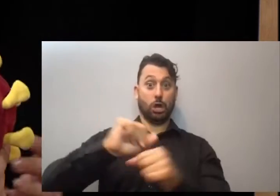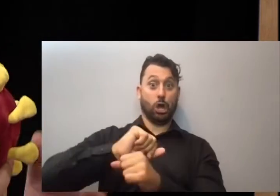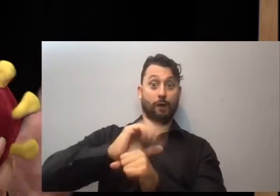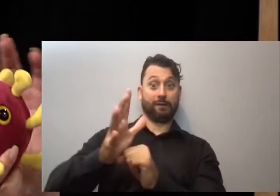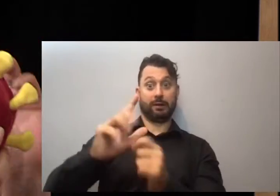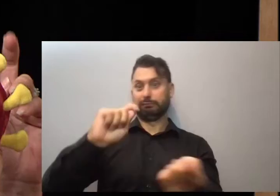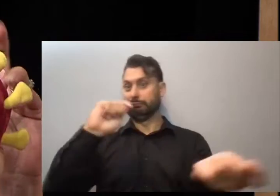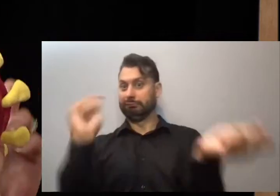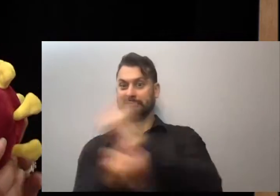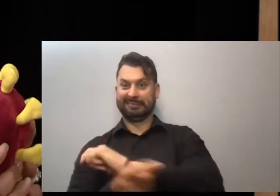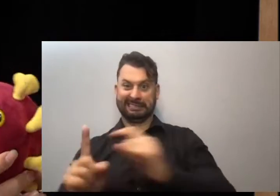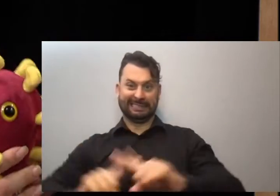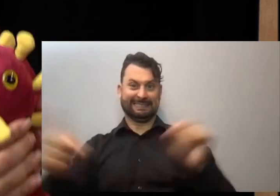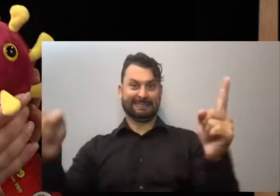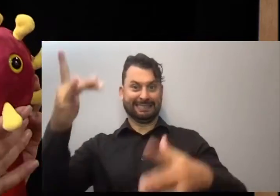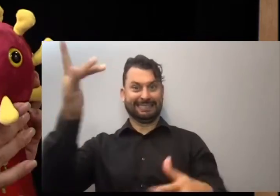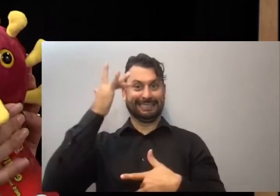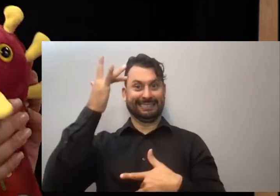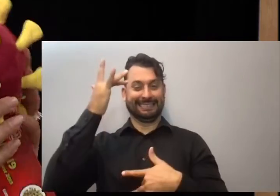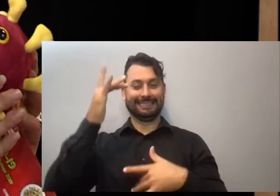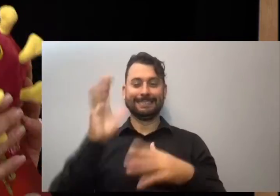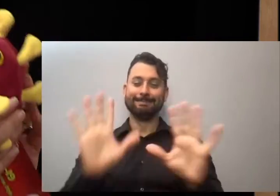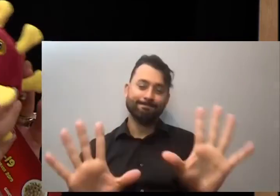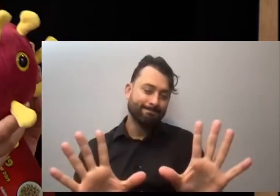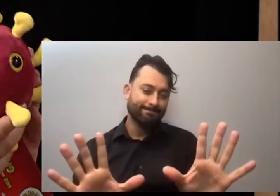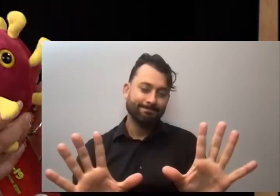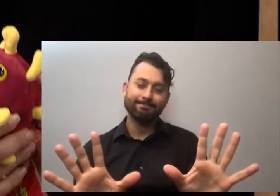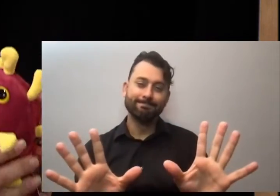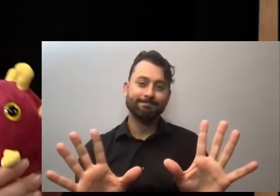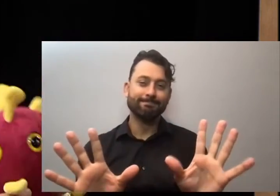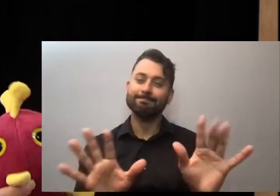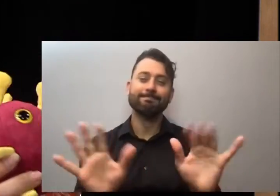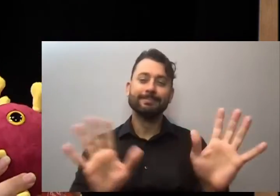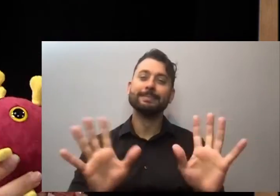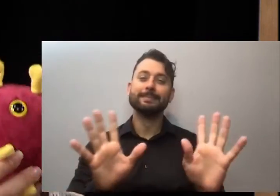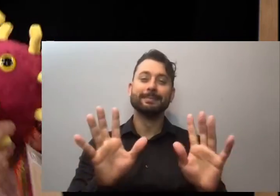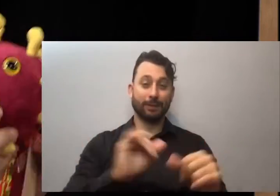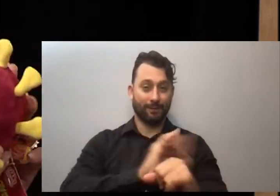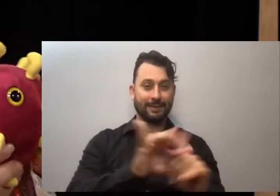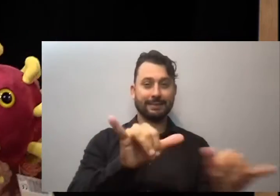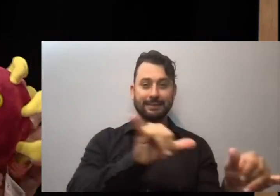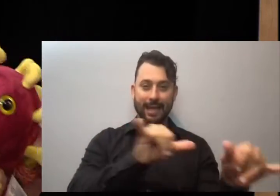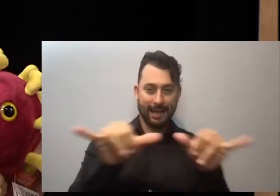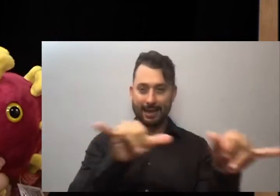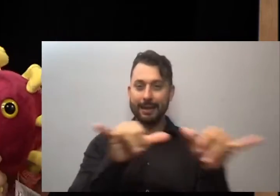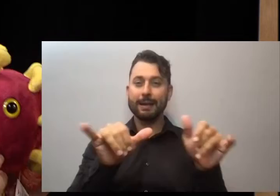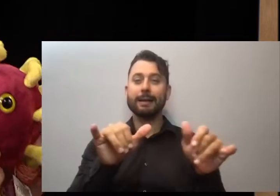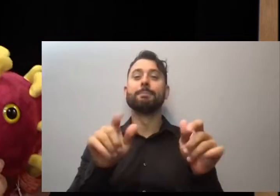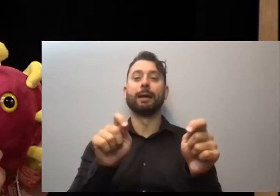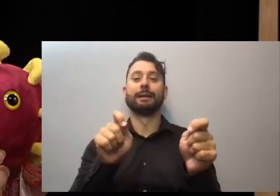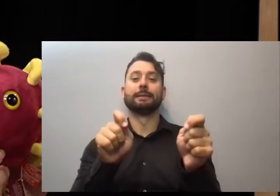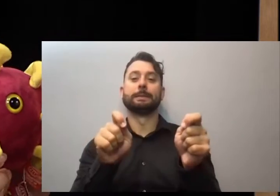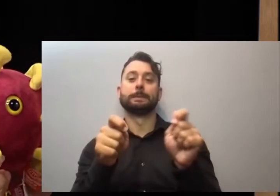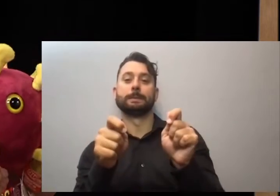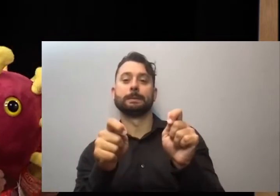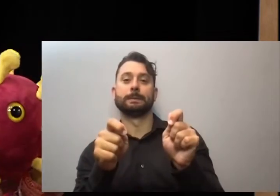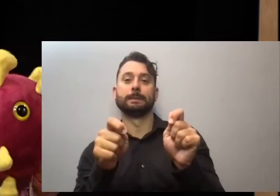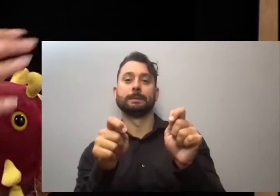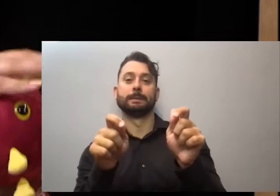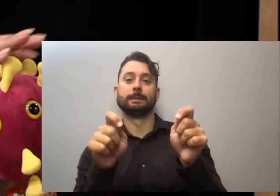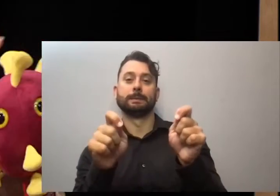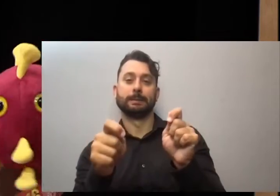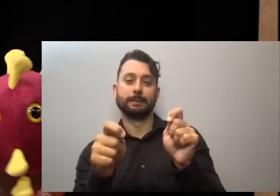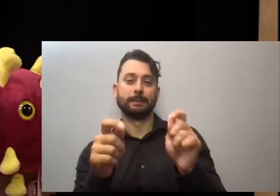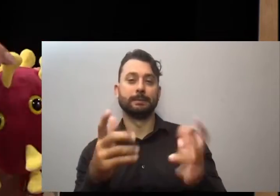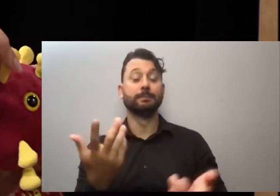what we call normal coronavirus, COVID-19, basically what happens, there's just a couple mutations that